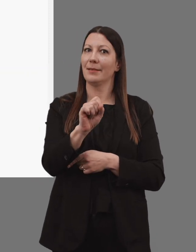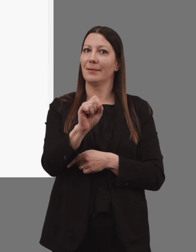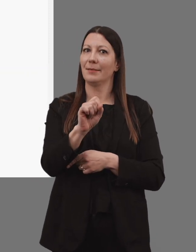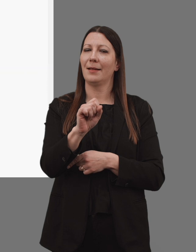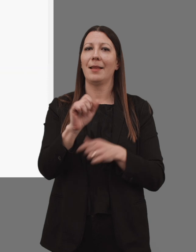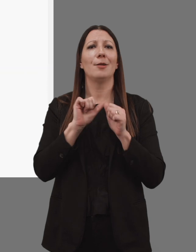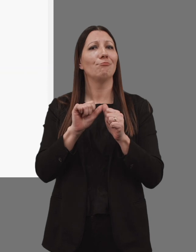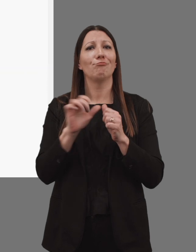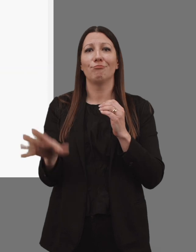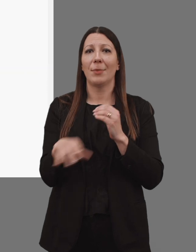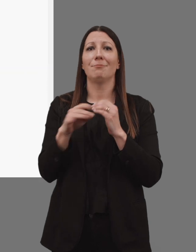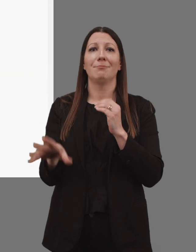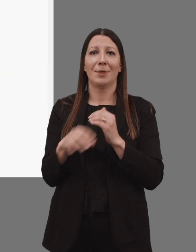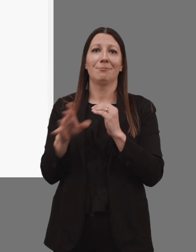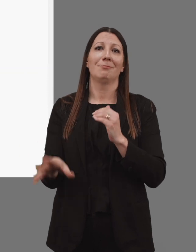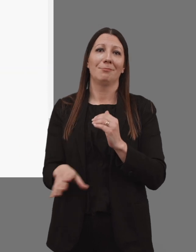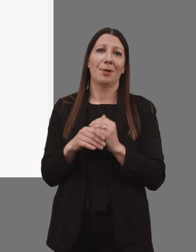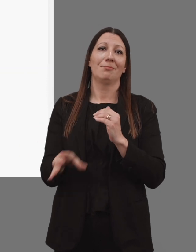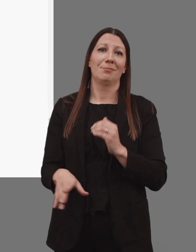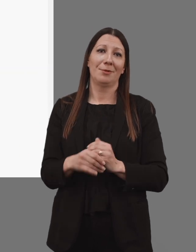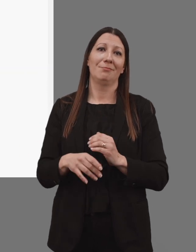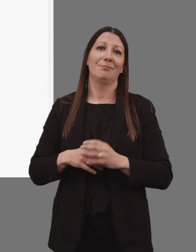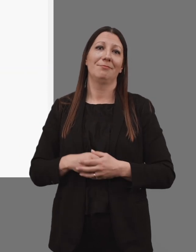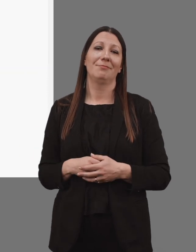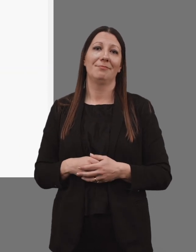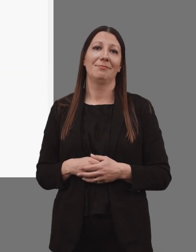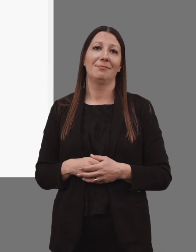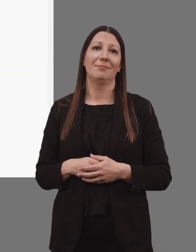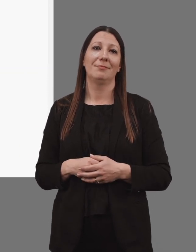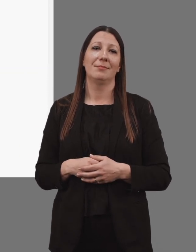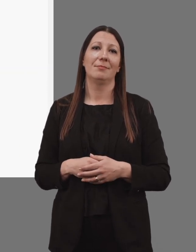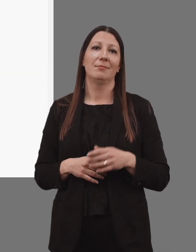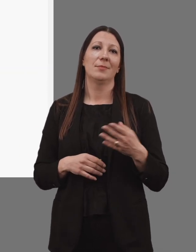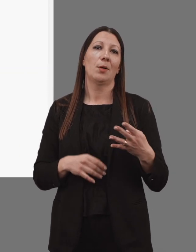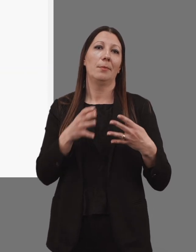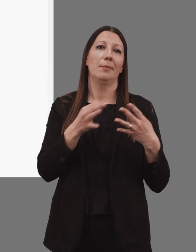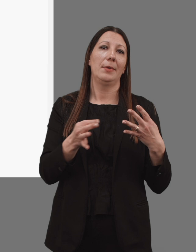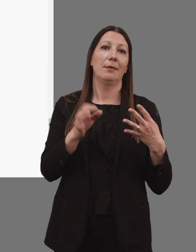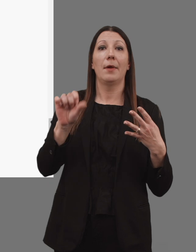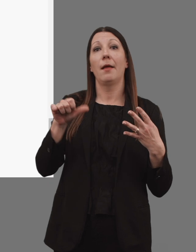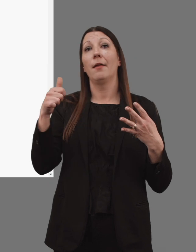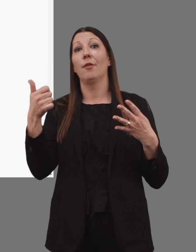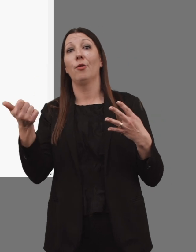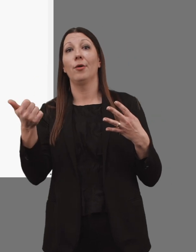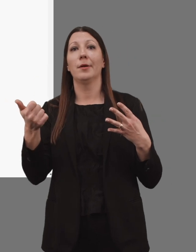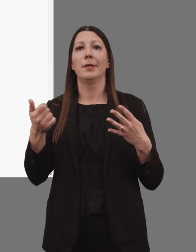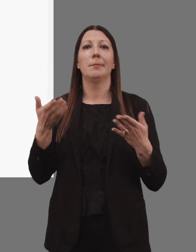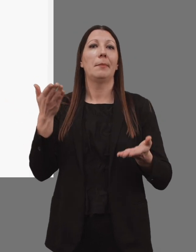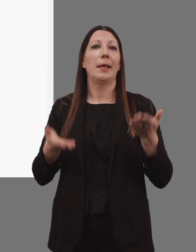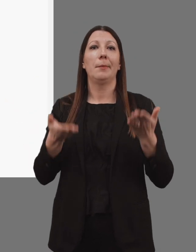keep adding more. So let's just go with other. And maybe you've taken